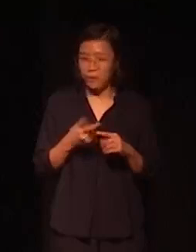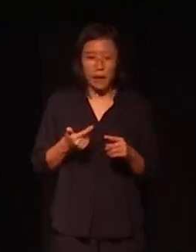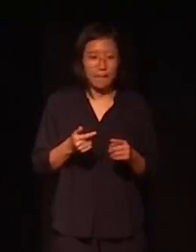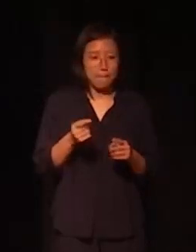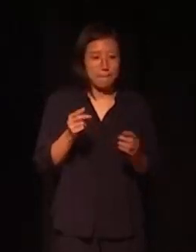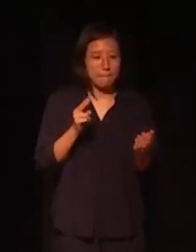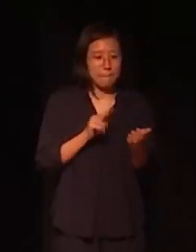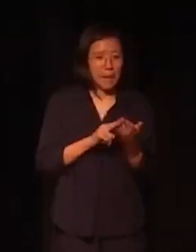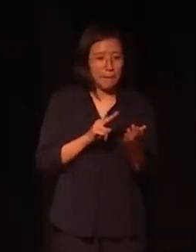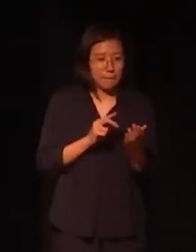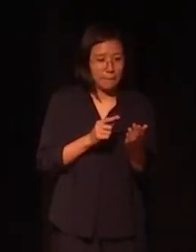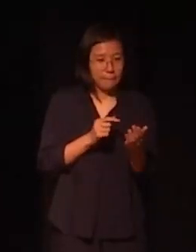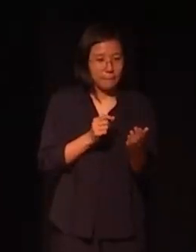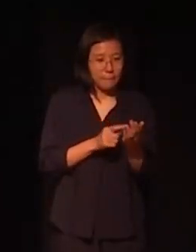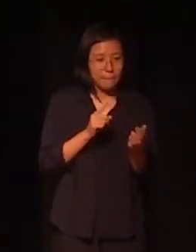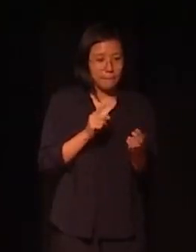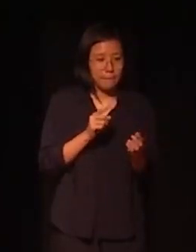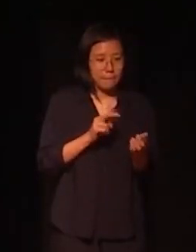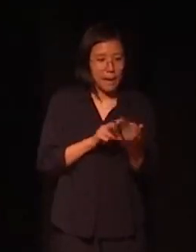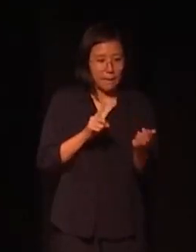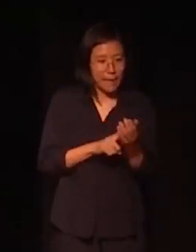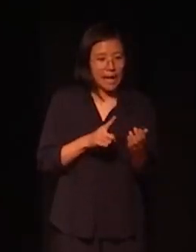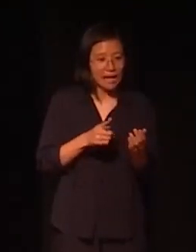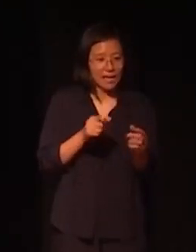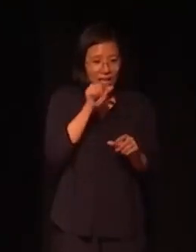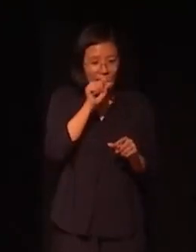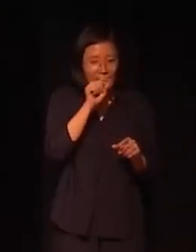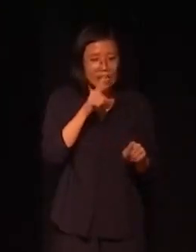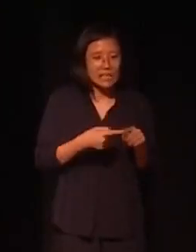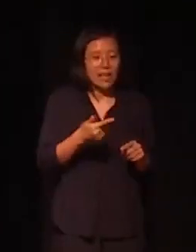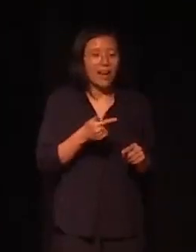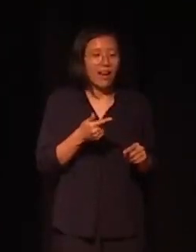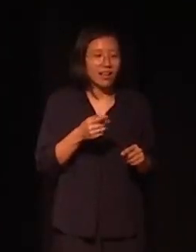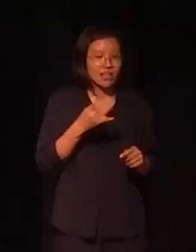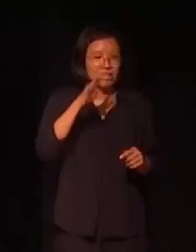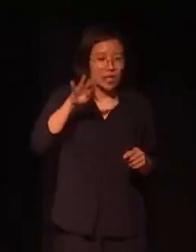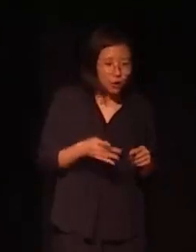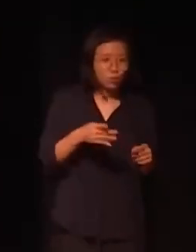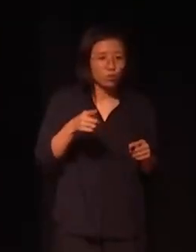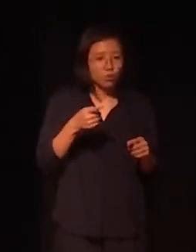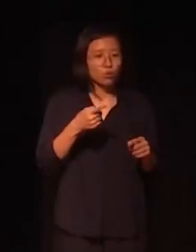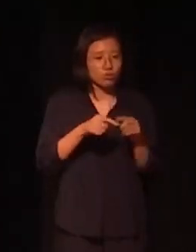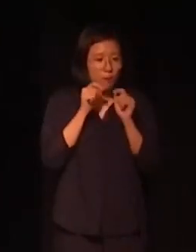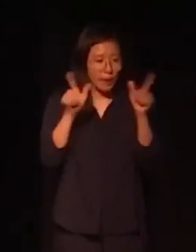about. Actually, it's Sichuan favored chicken, which means rather spicy. Okay. You